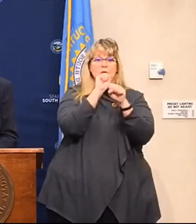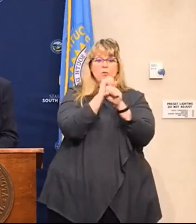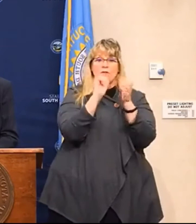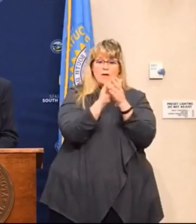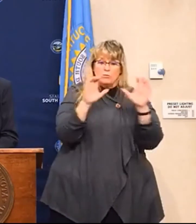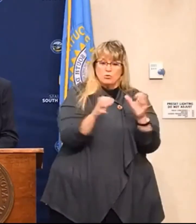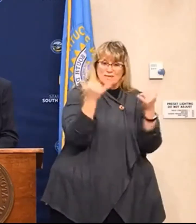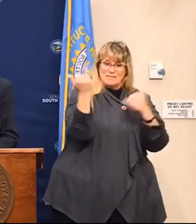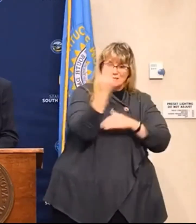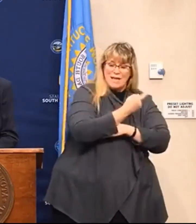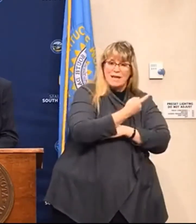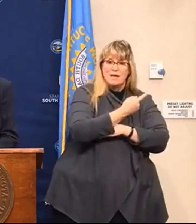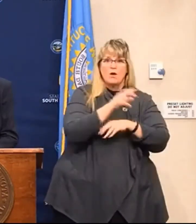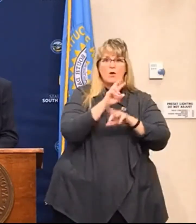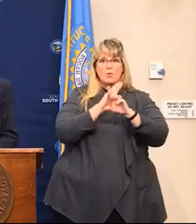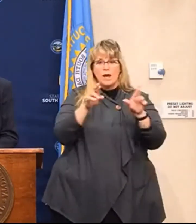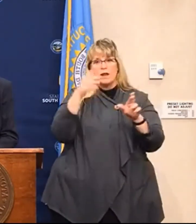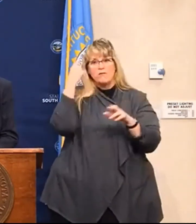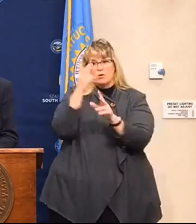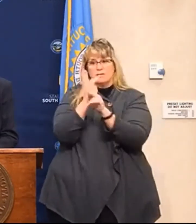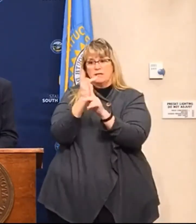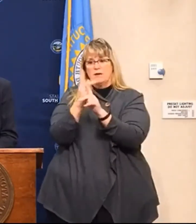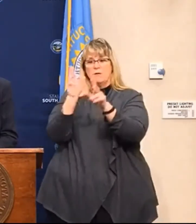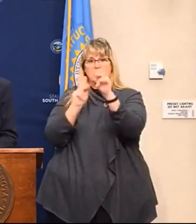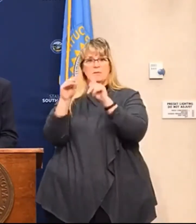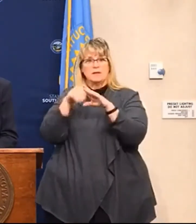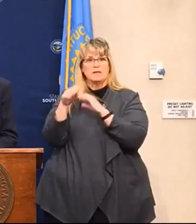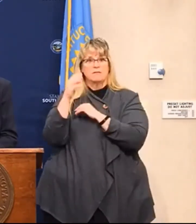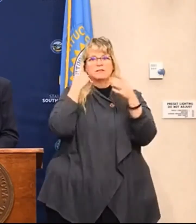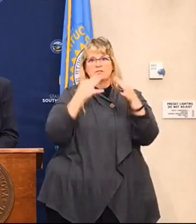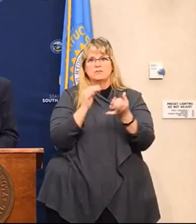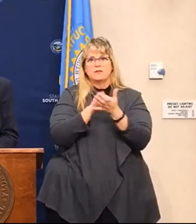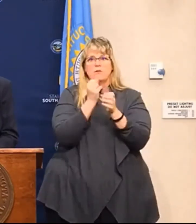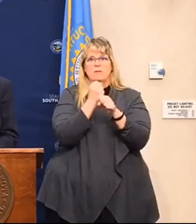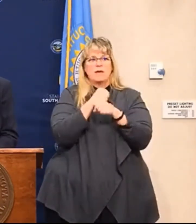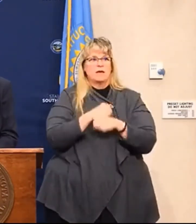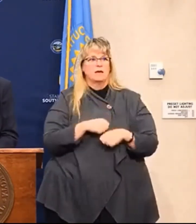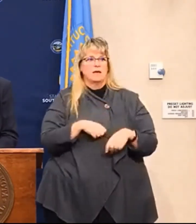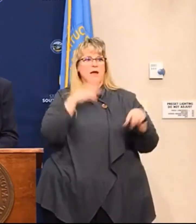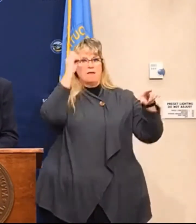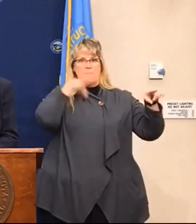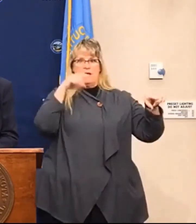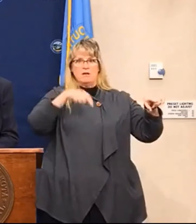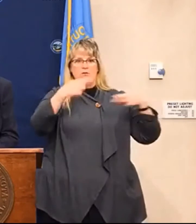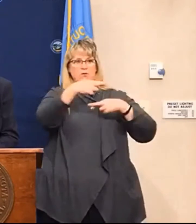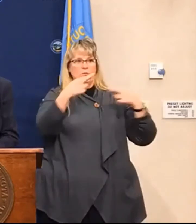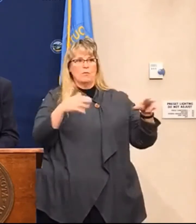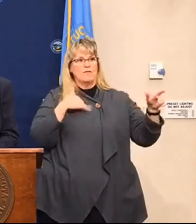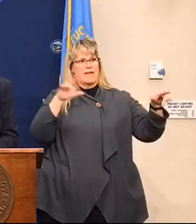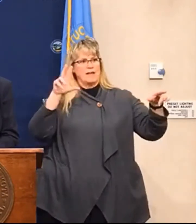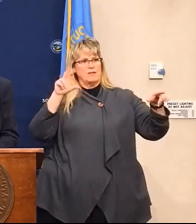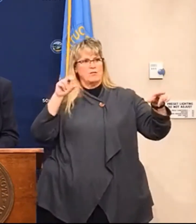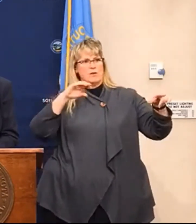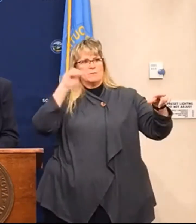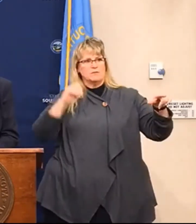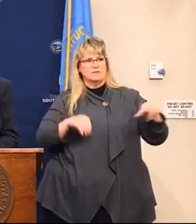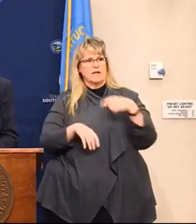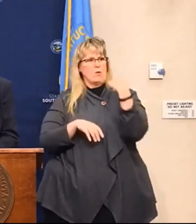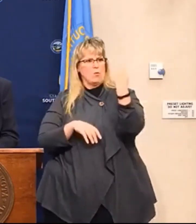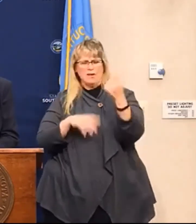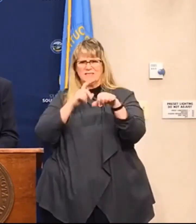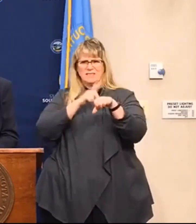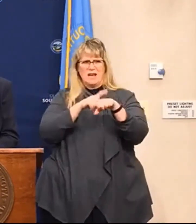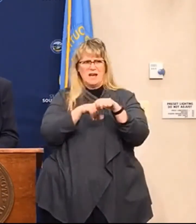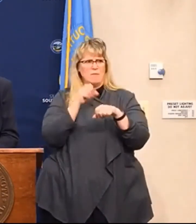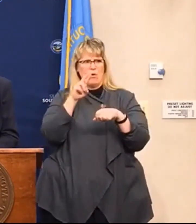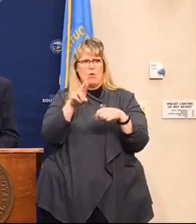doing today sets us up for taking better care of people into the future. The 30%, would that be at one time, or is